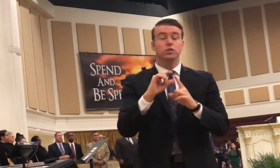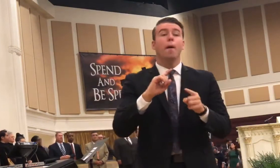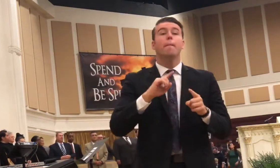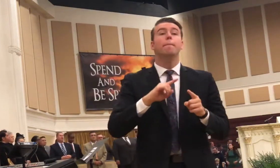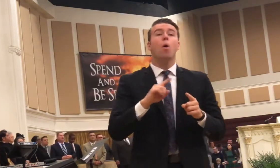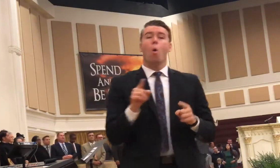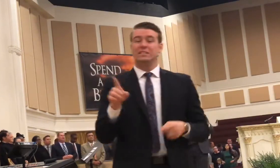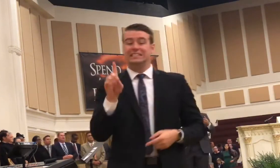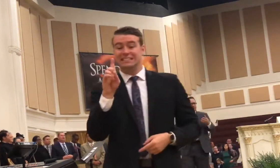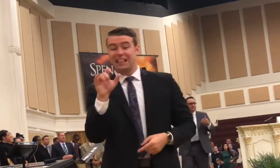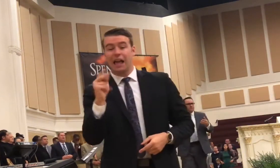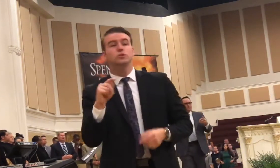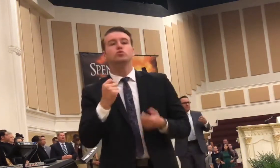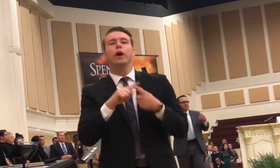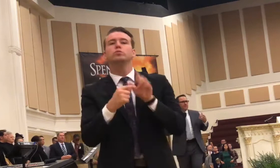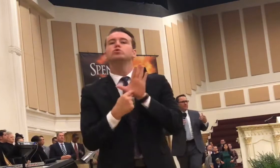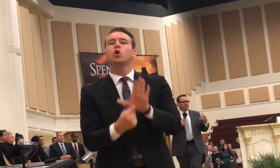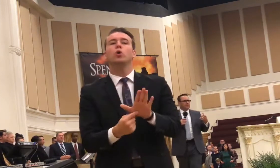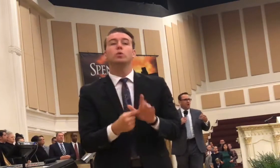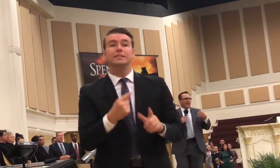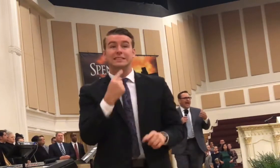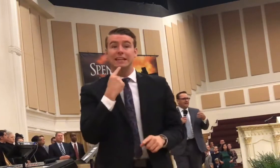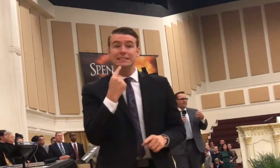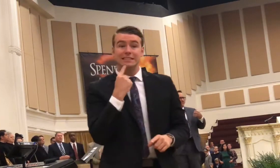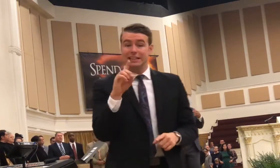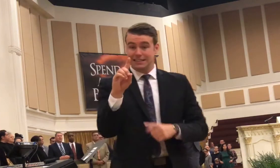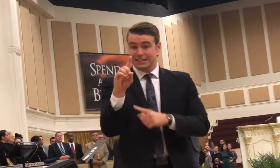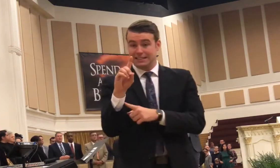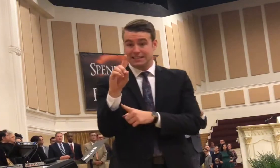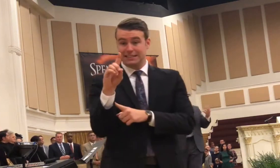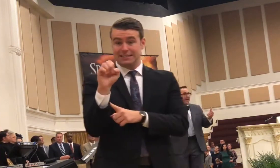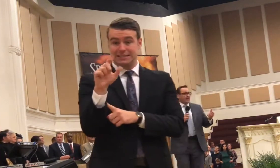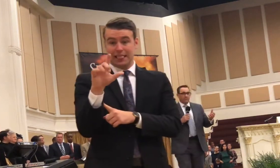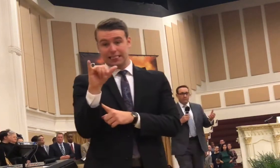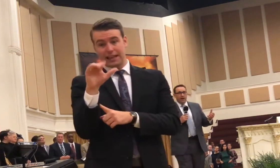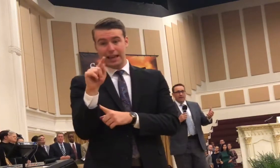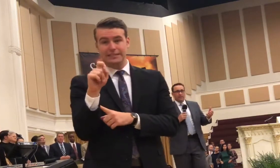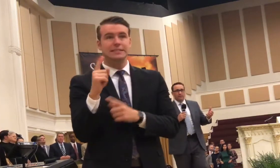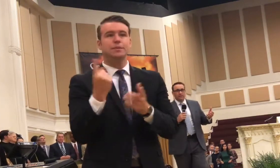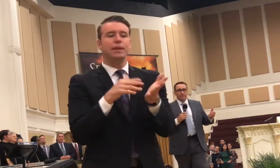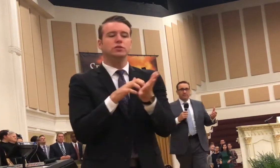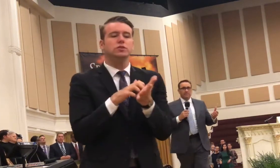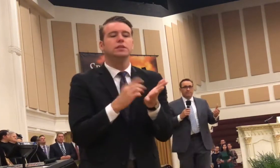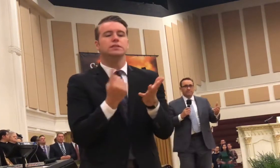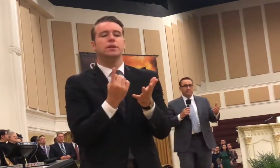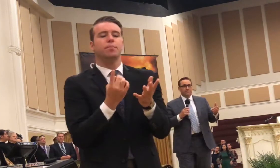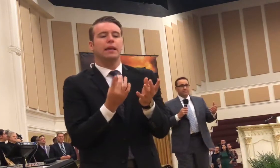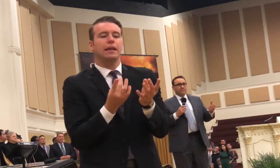is delicate things don't last being mishandled, right?